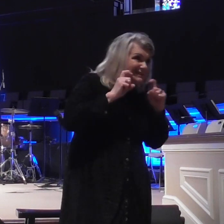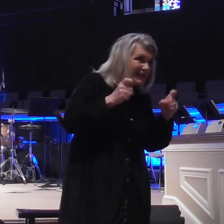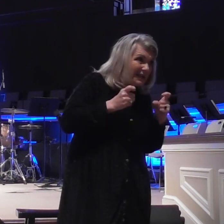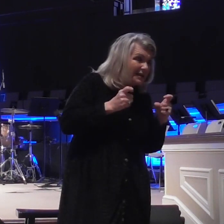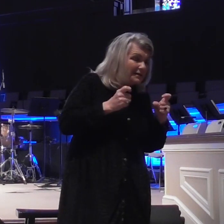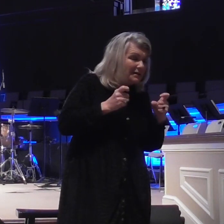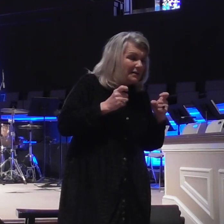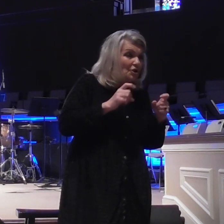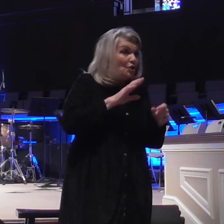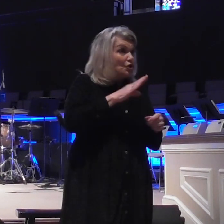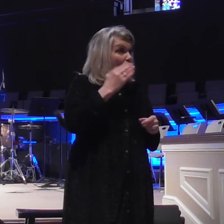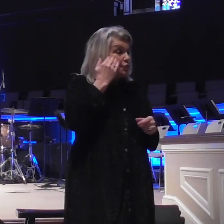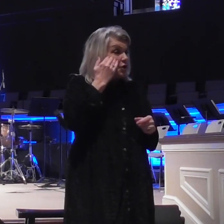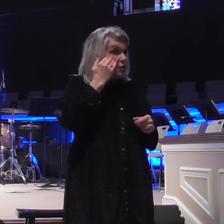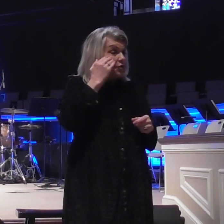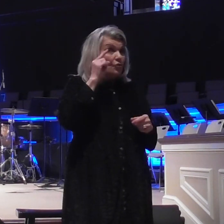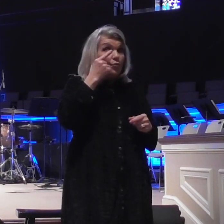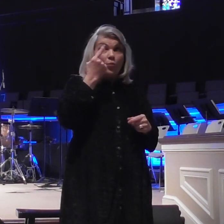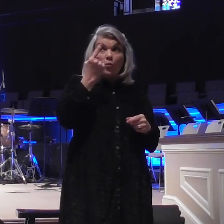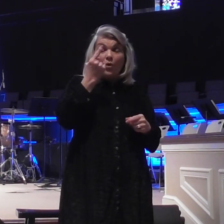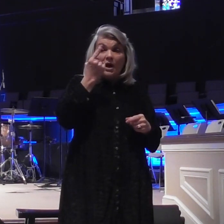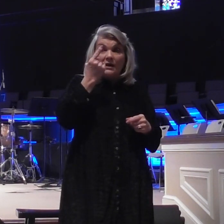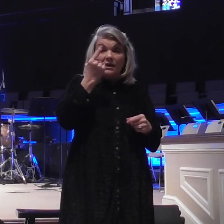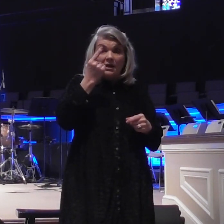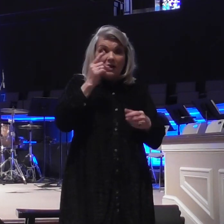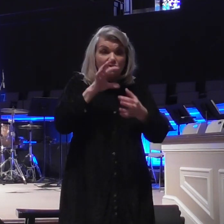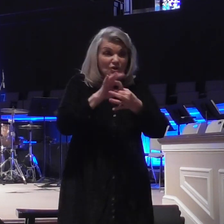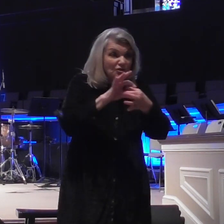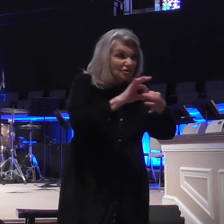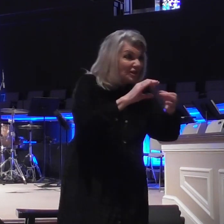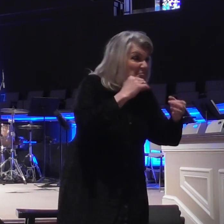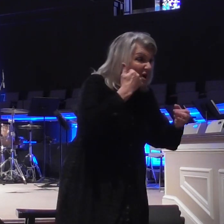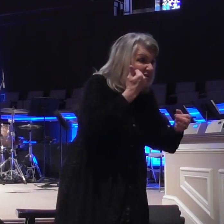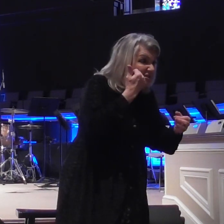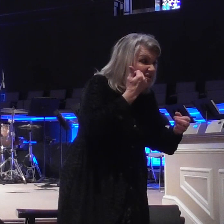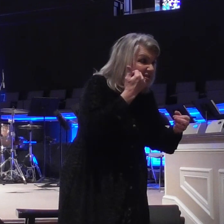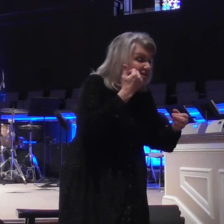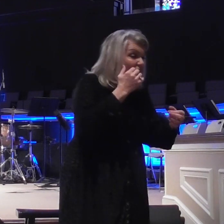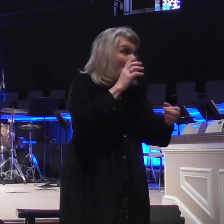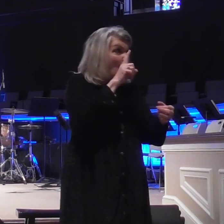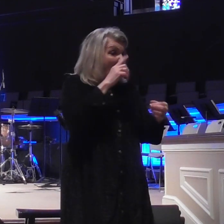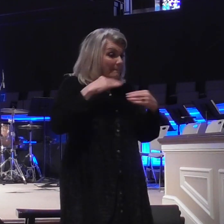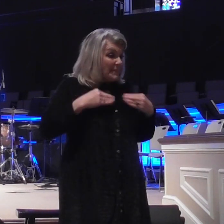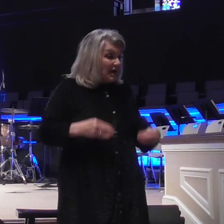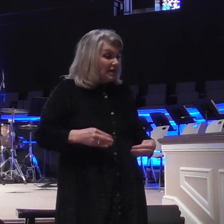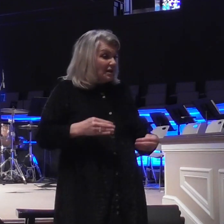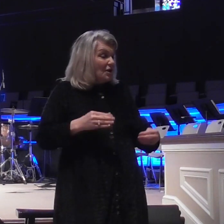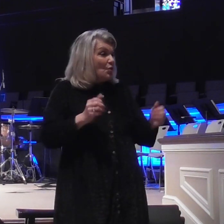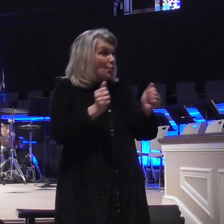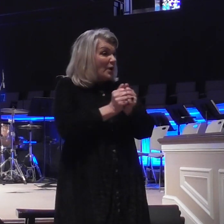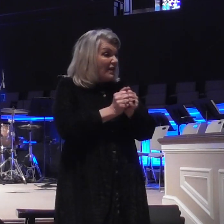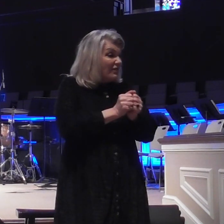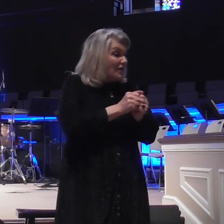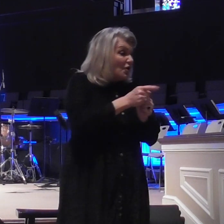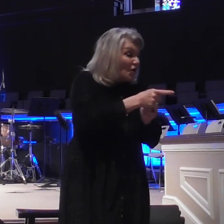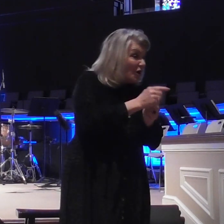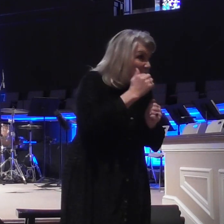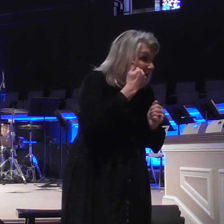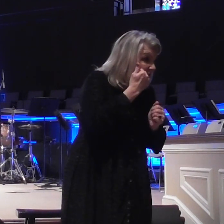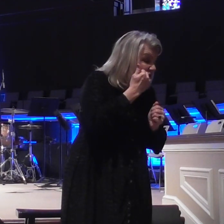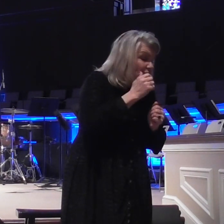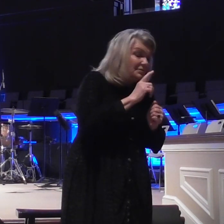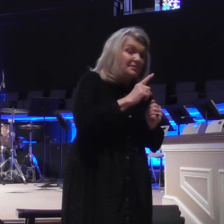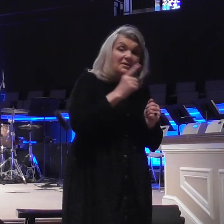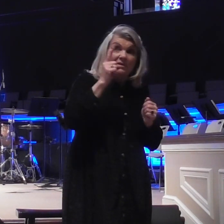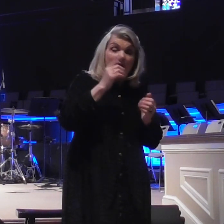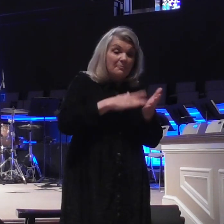not know that the one who joins himself to a prostitute is one body with her? For he says, the two shall